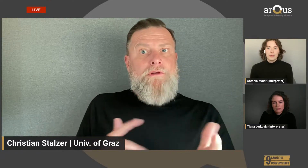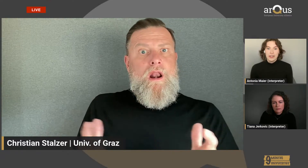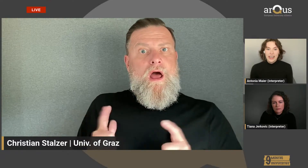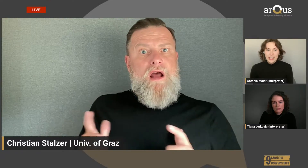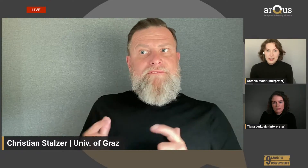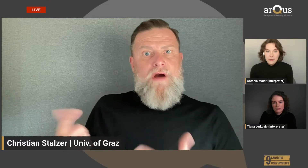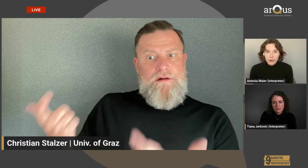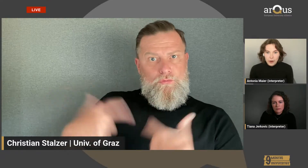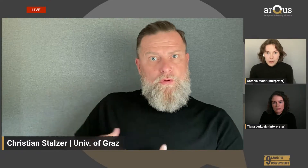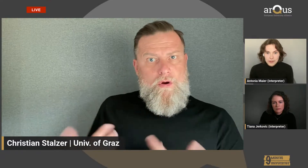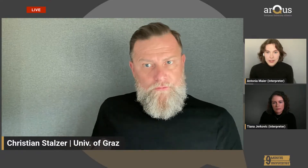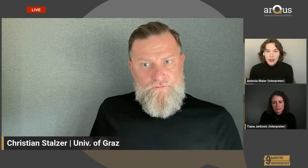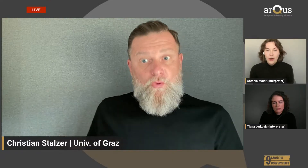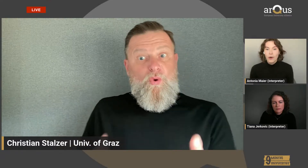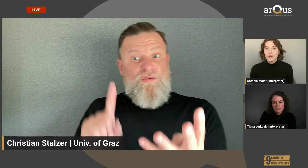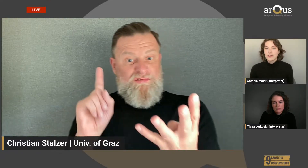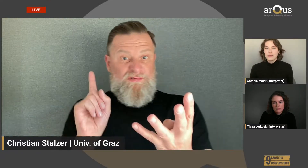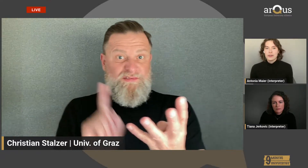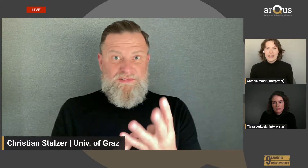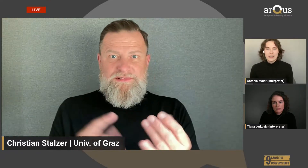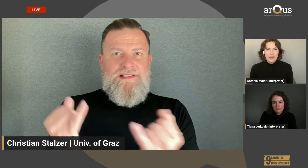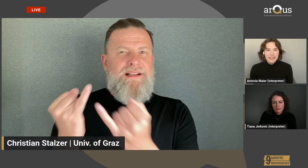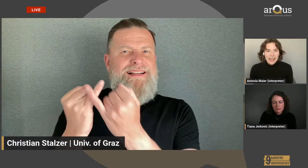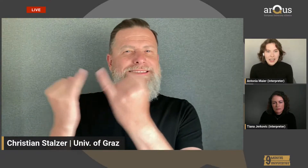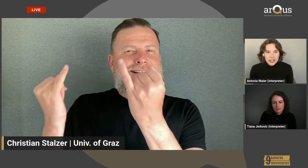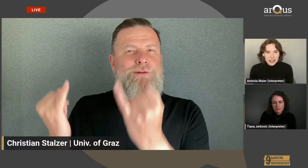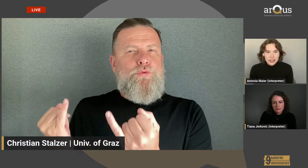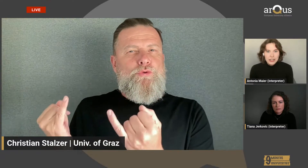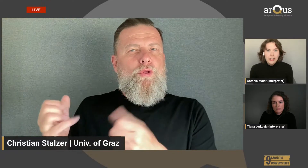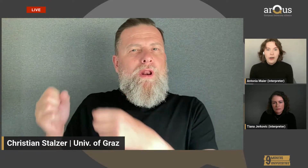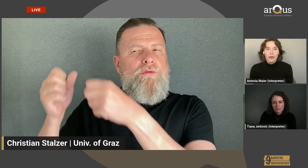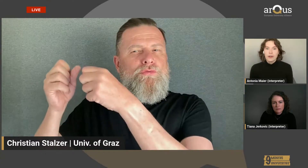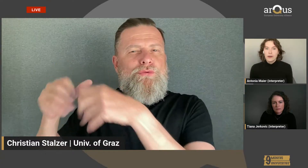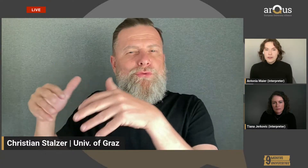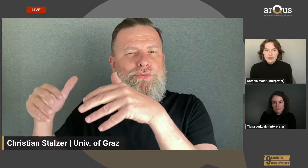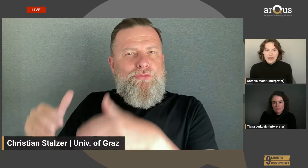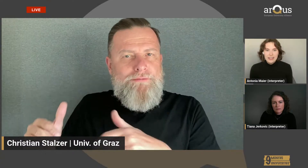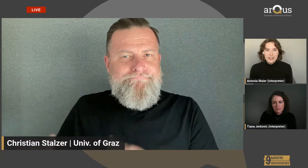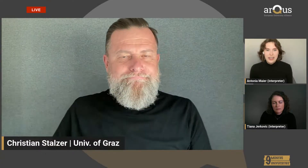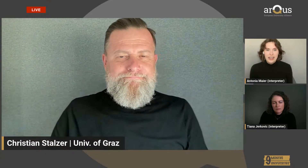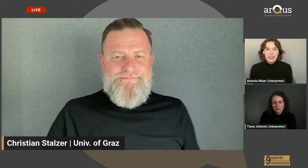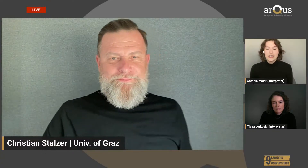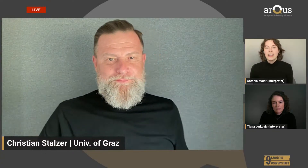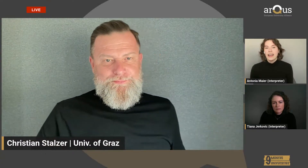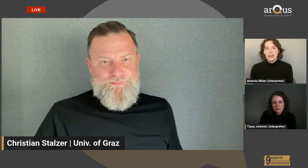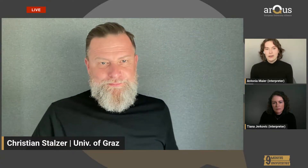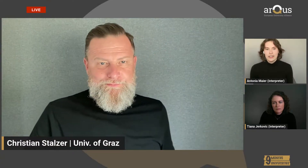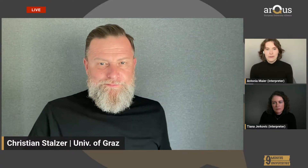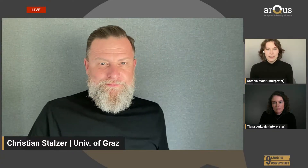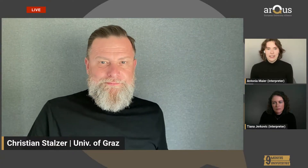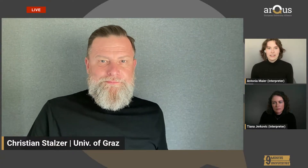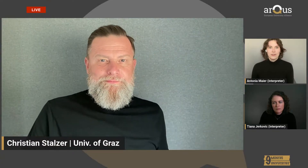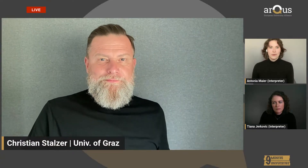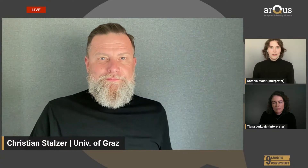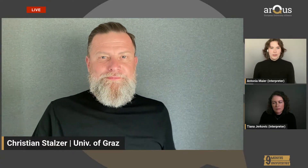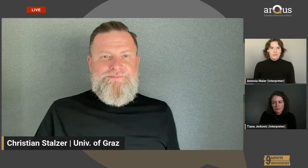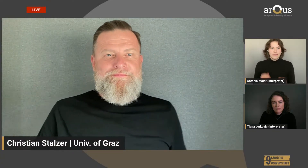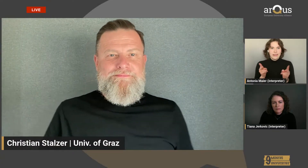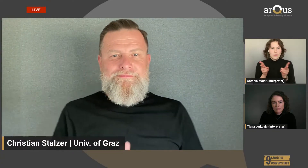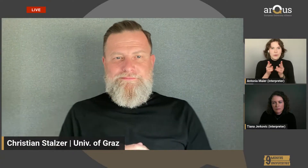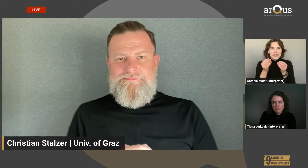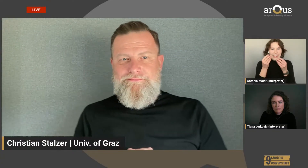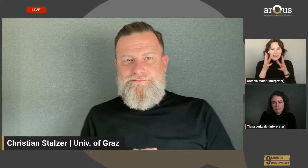different communication forms, on social expectation, on cultural exchange, and on different